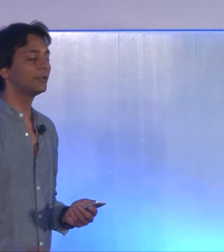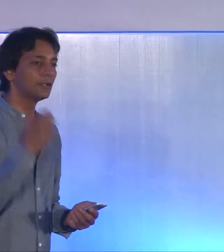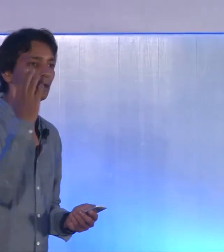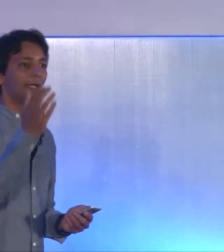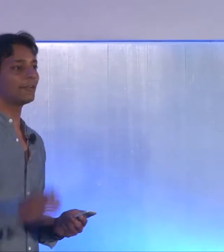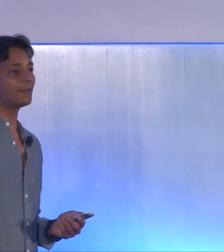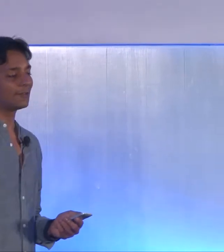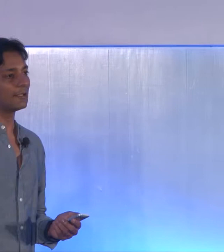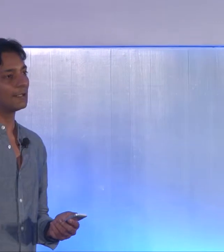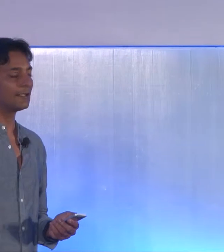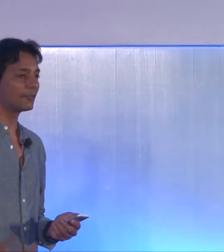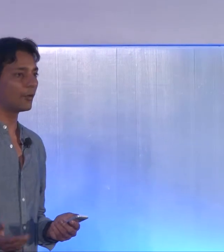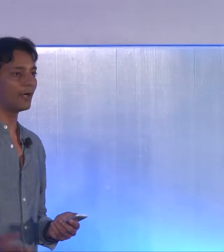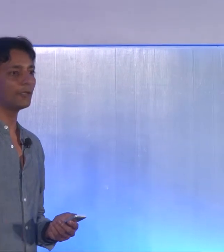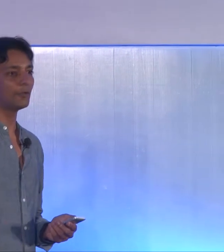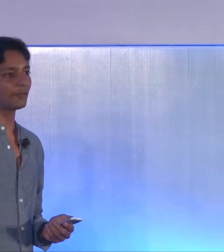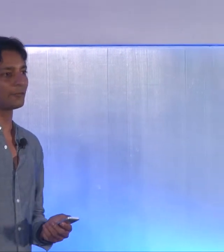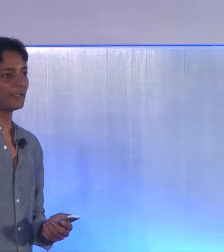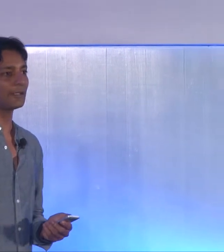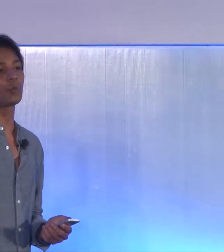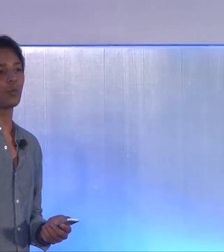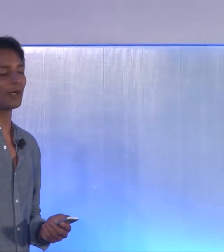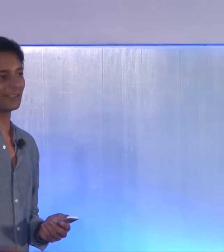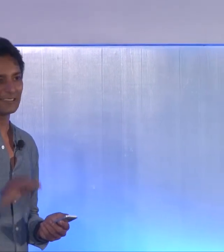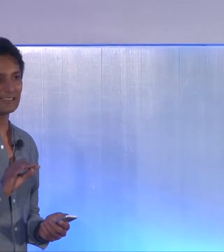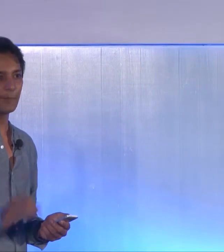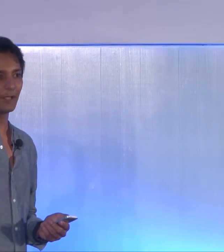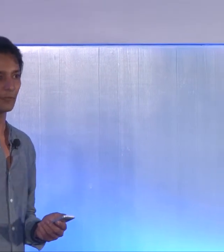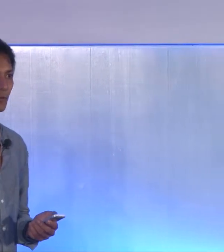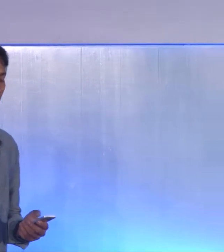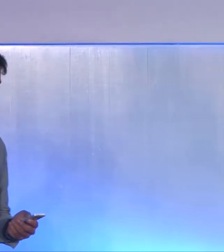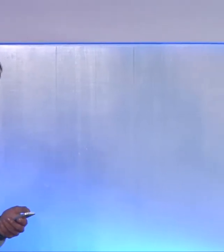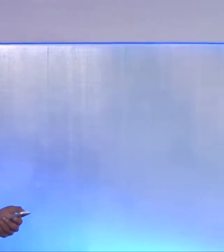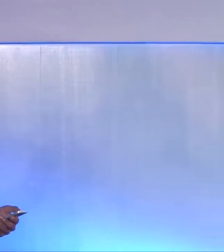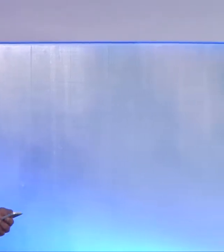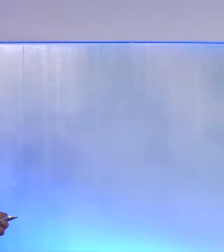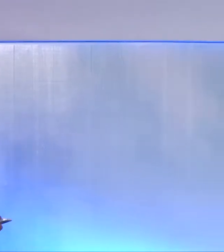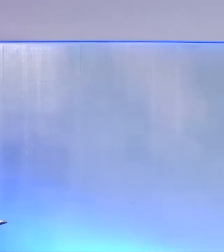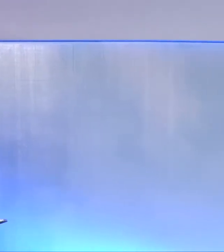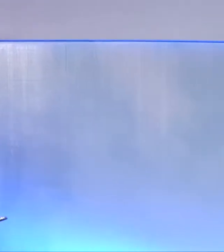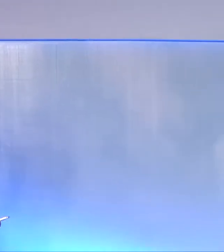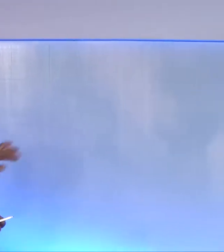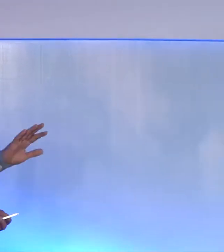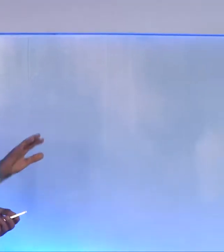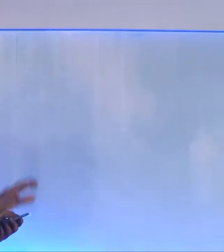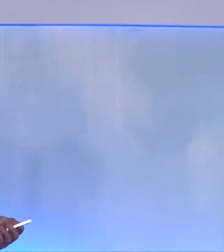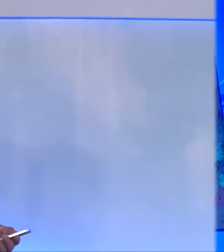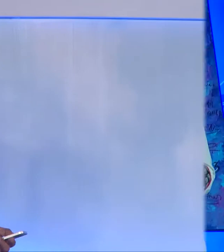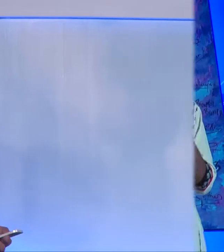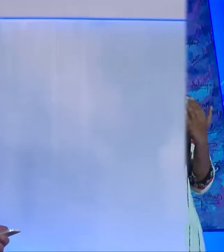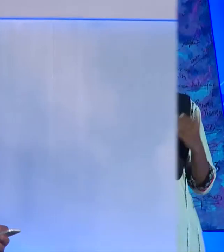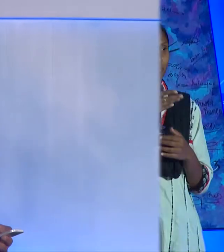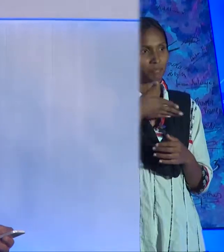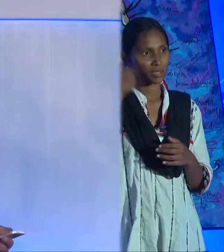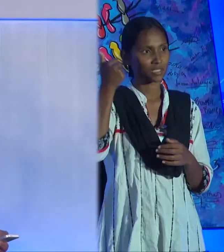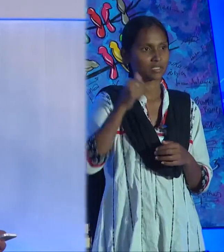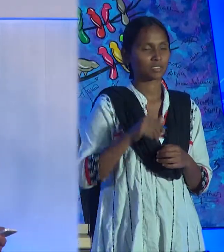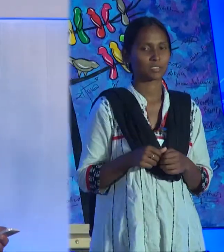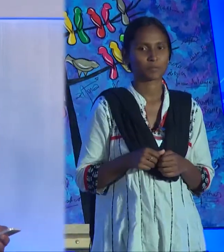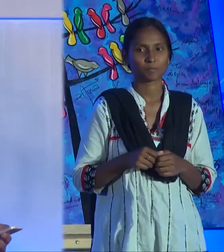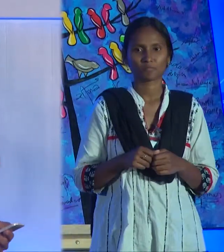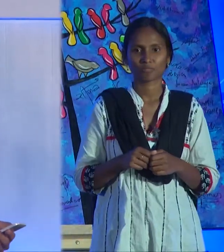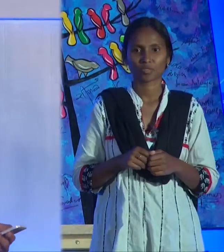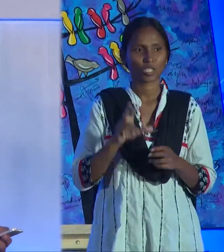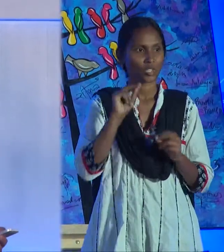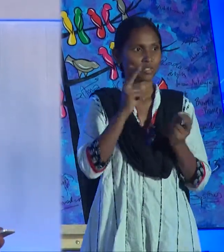revolution. And then we said, let's go ahead and use something that worked the best for me. You know, no turning back.